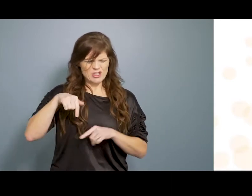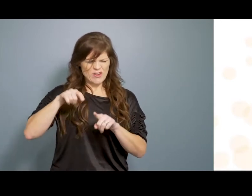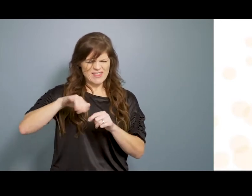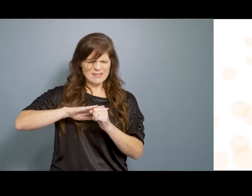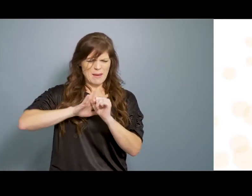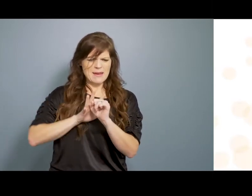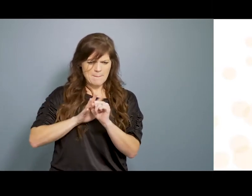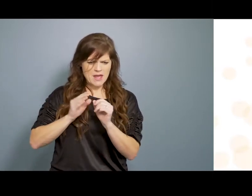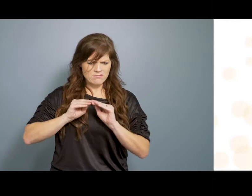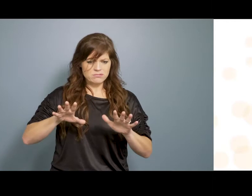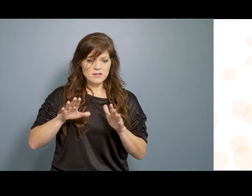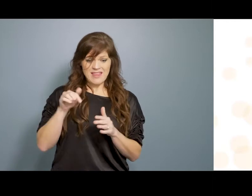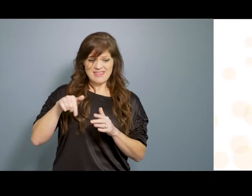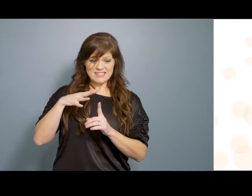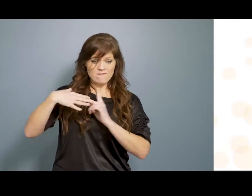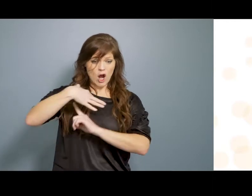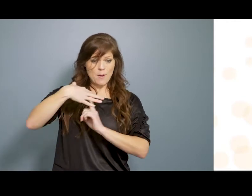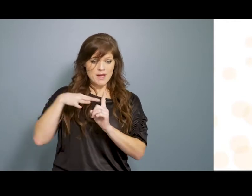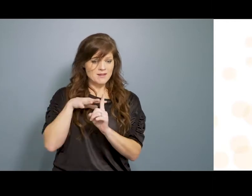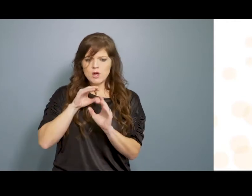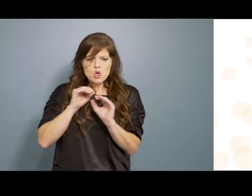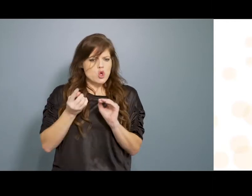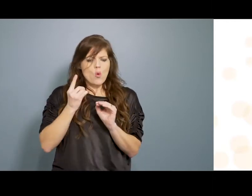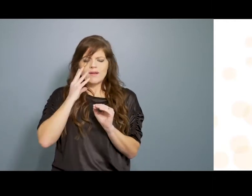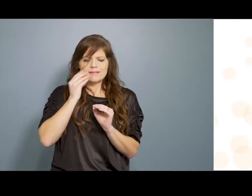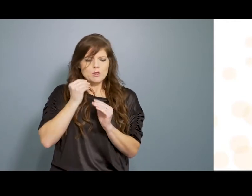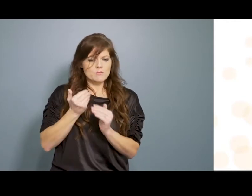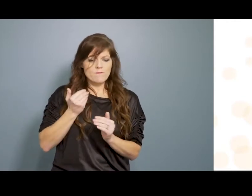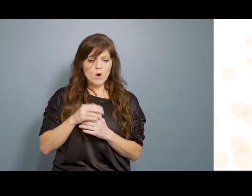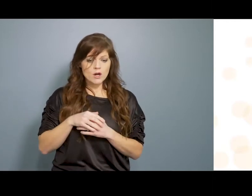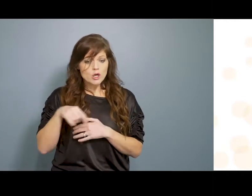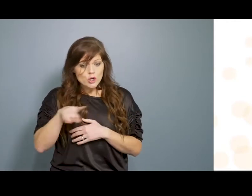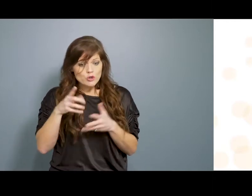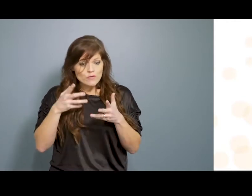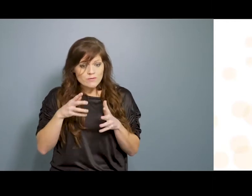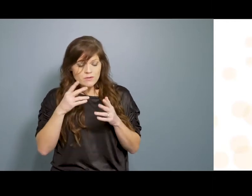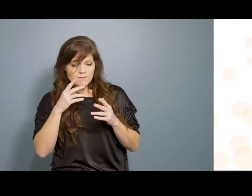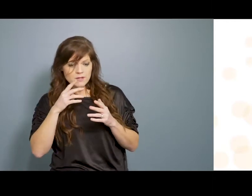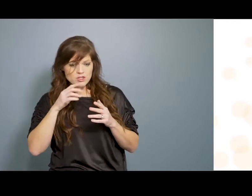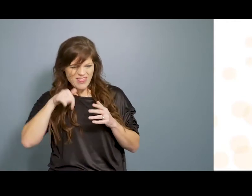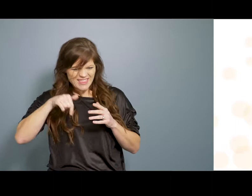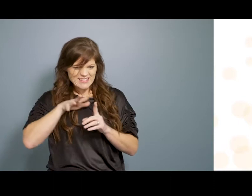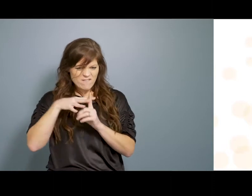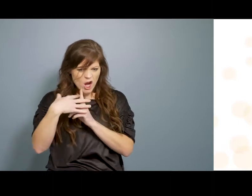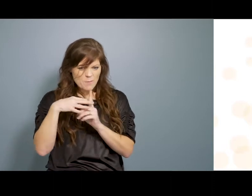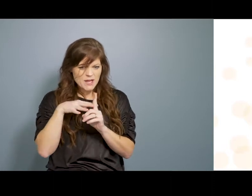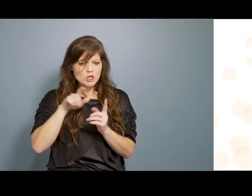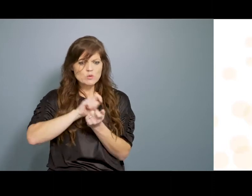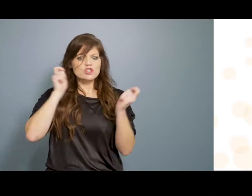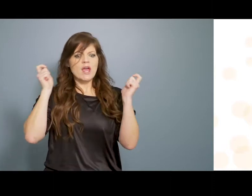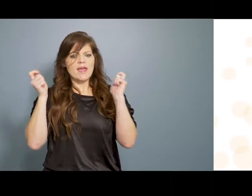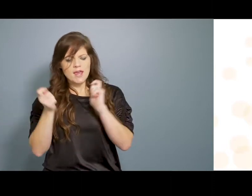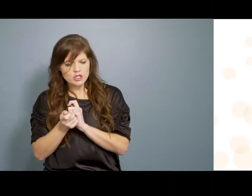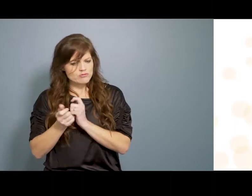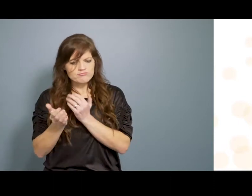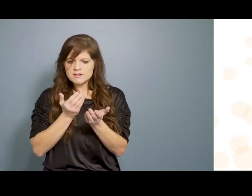us had experienced before. You changed classroom environments, and you made on-the-spot adjustments in your personal